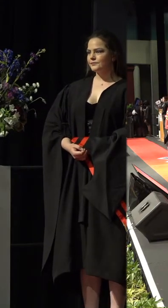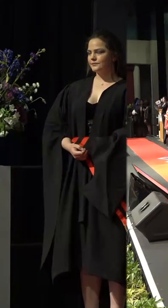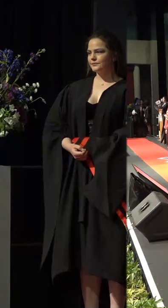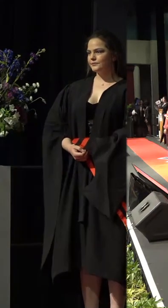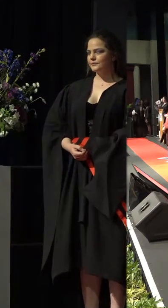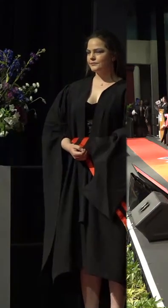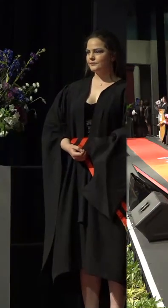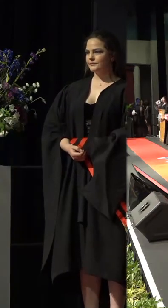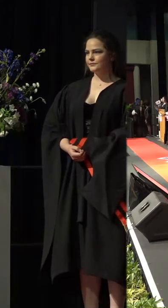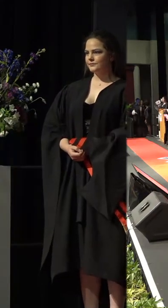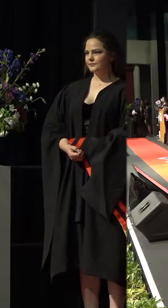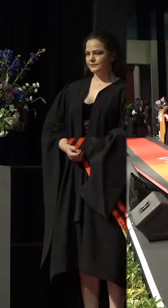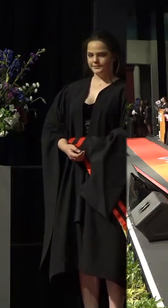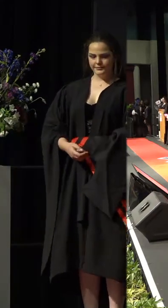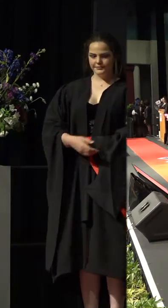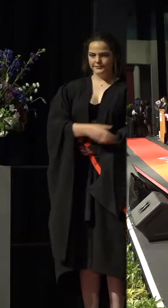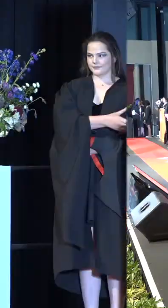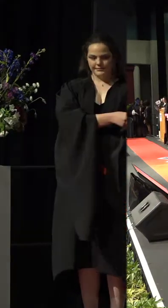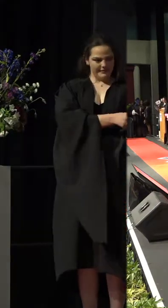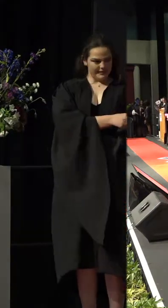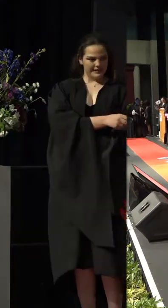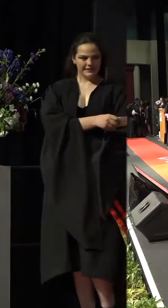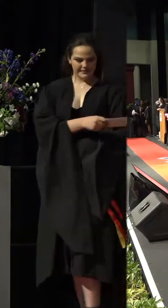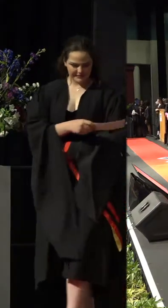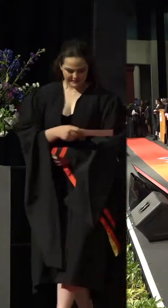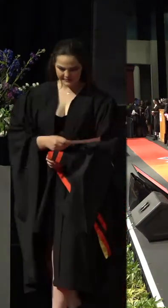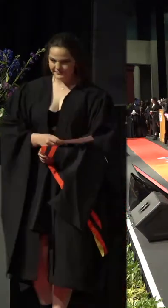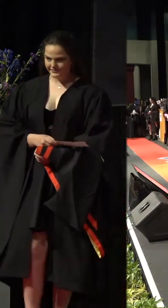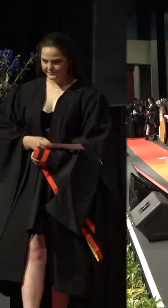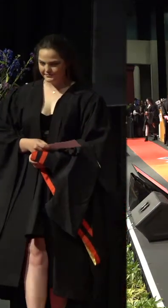Hannah Reed Stibble.